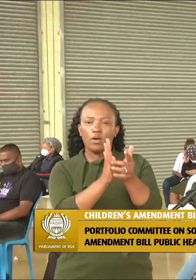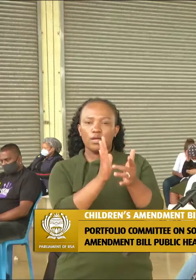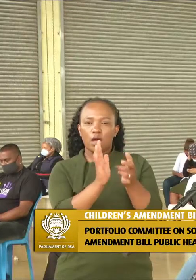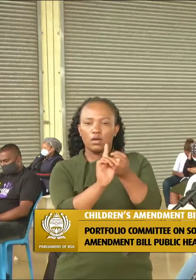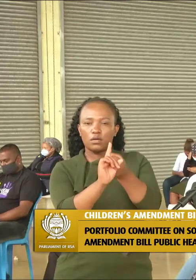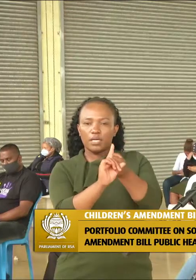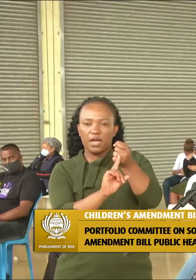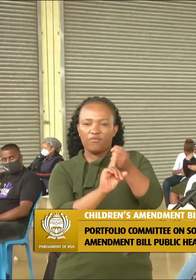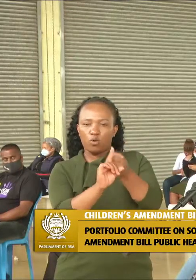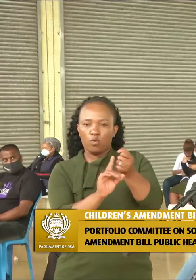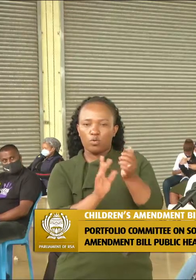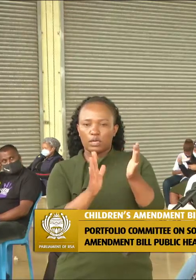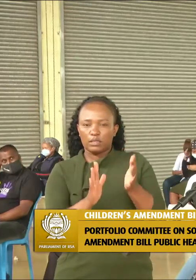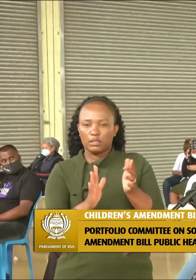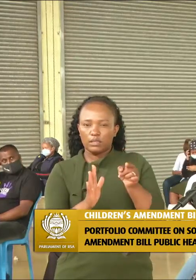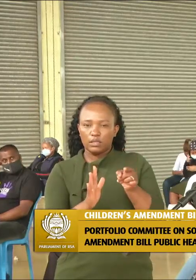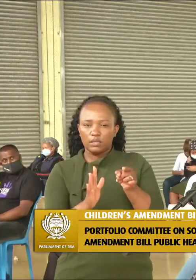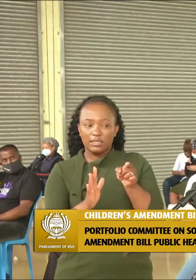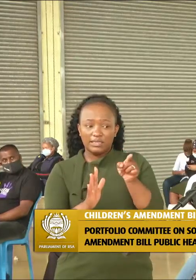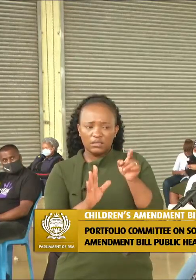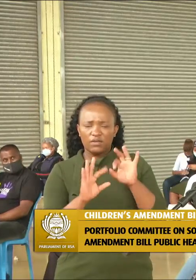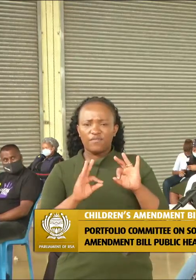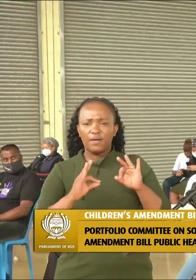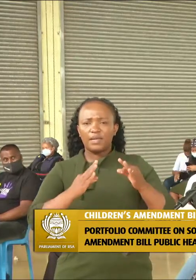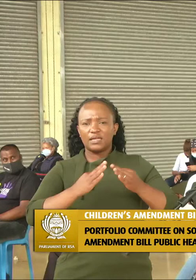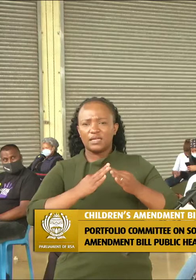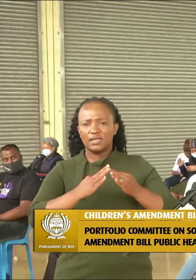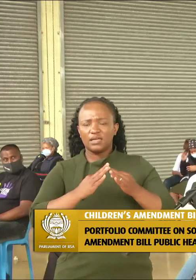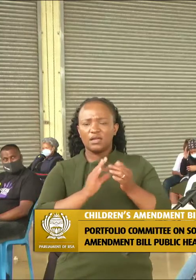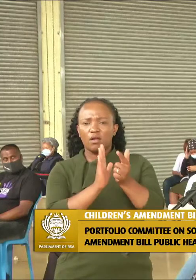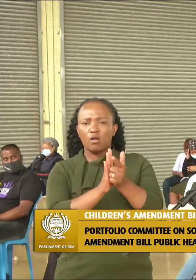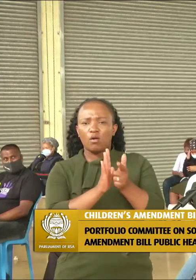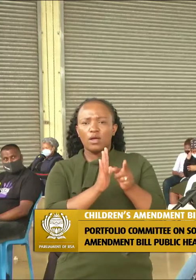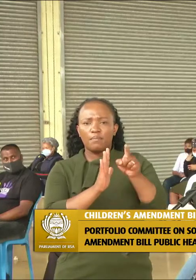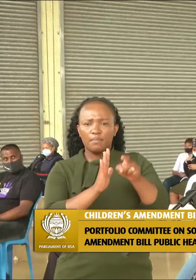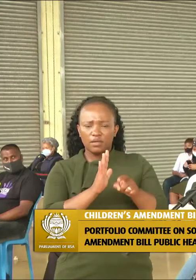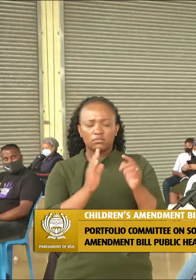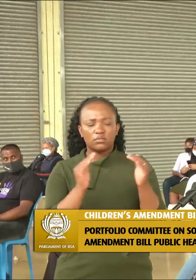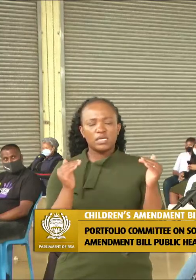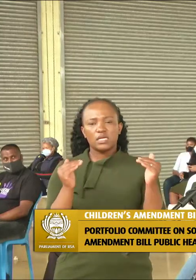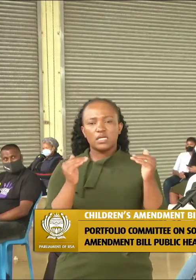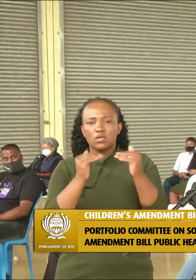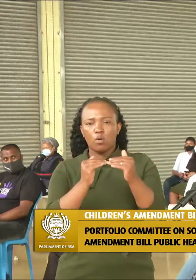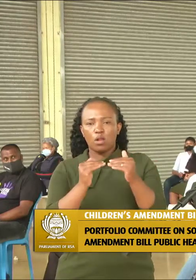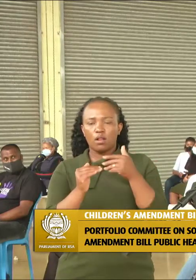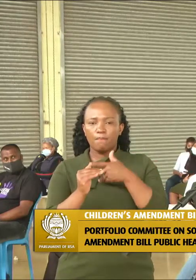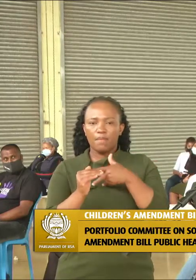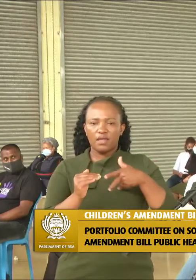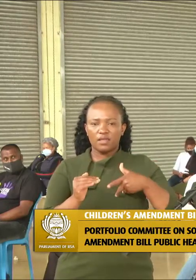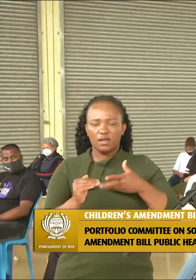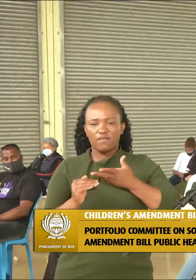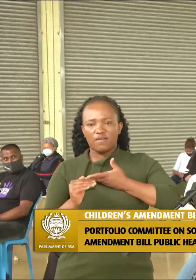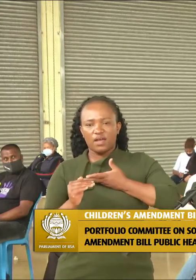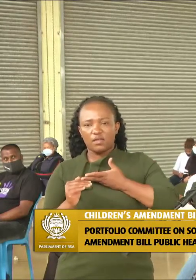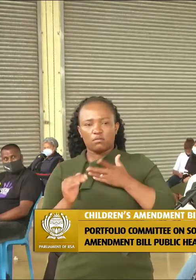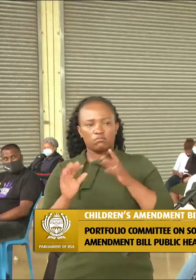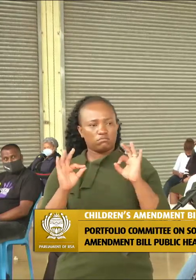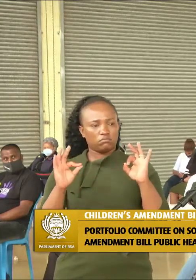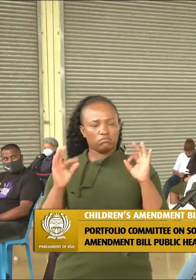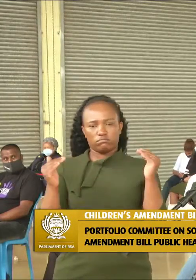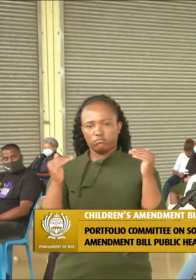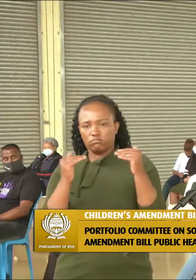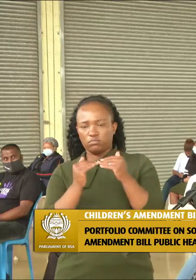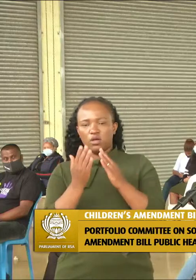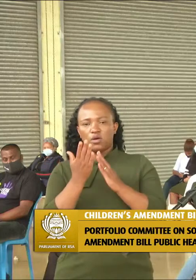who are supposed to uphold equal parenting rights, fail at affording dads the opportunity to raise